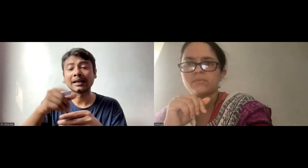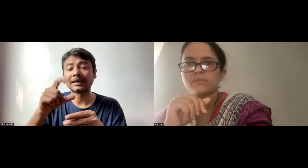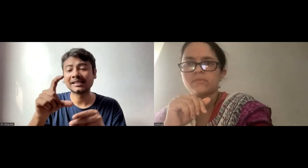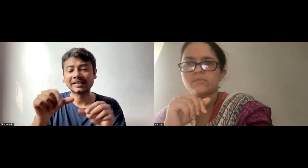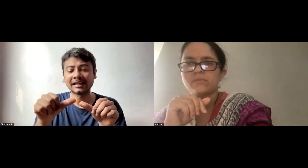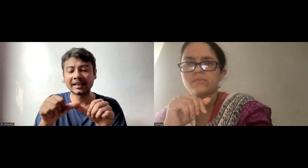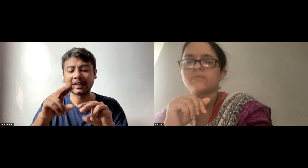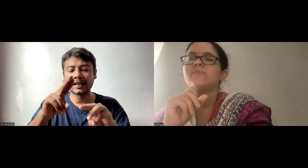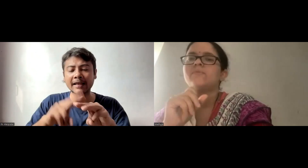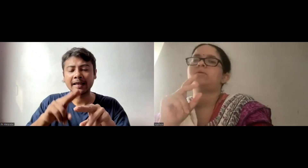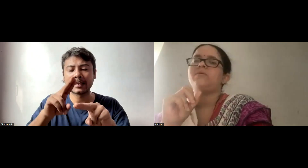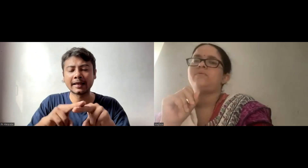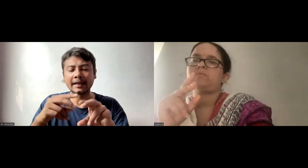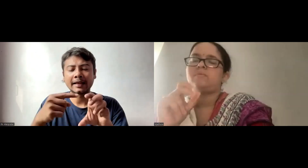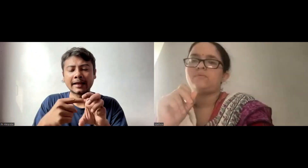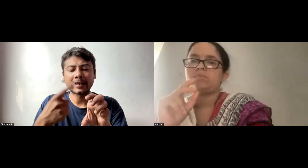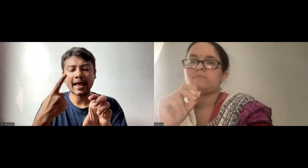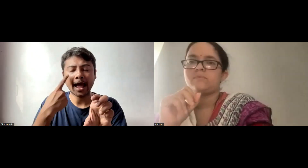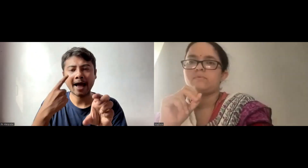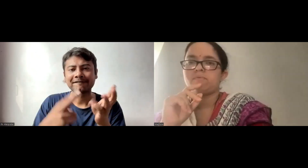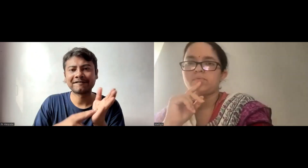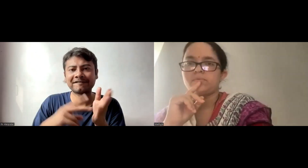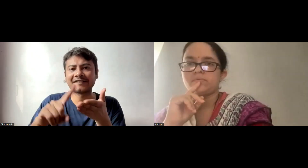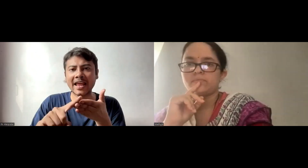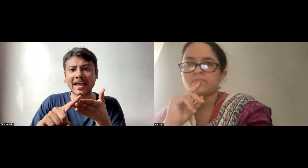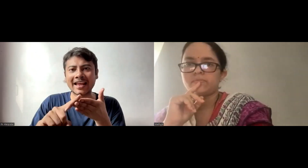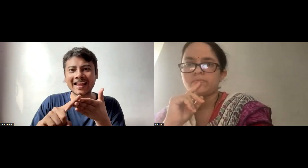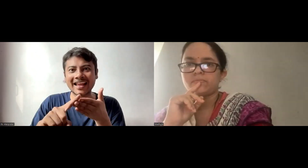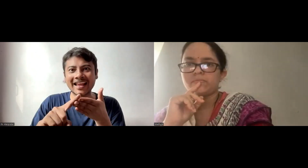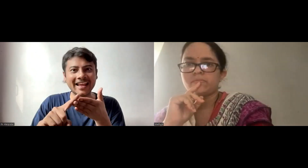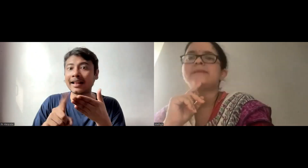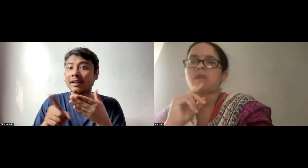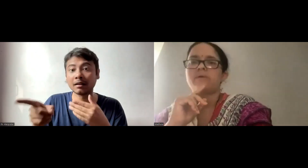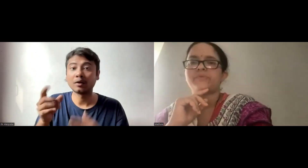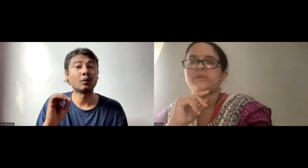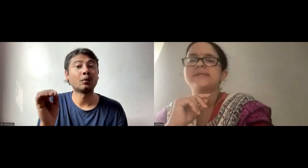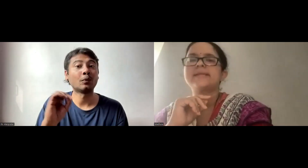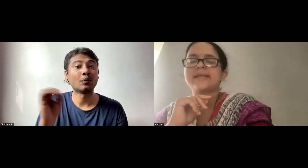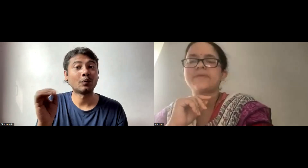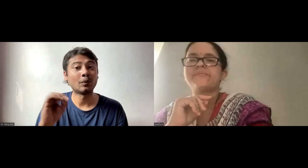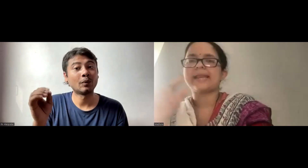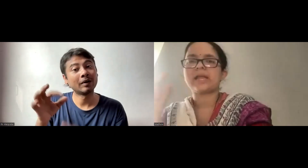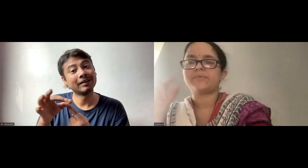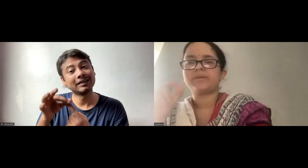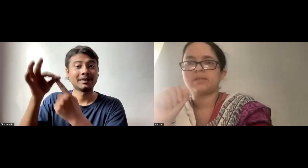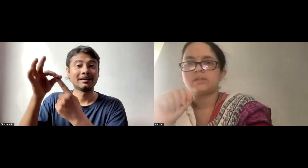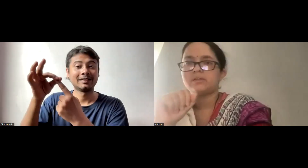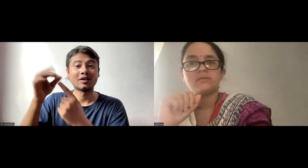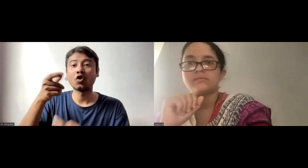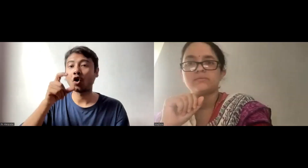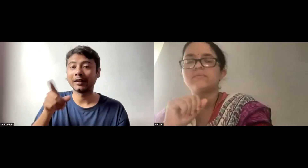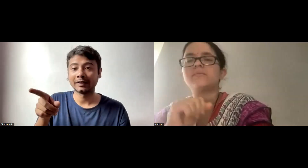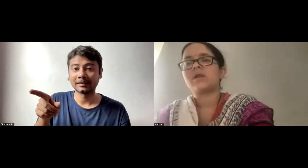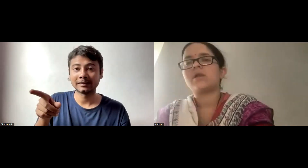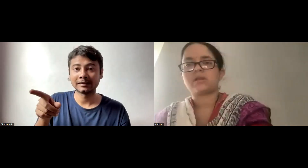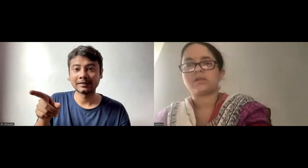caffeine. So there is no caffeine in that coffee. It is called Vedic coffee. So I think you can find it at any of the